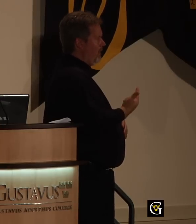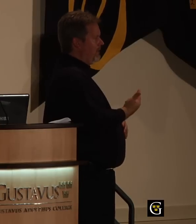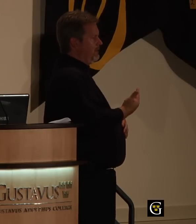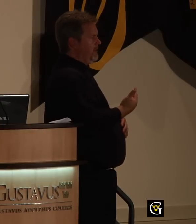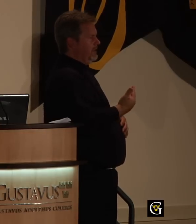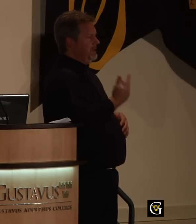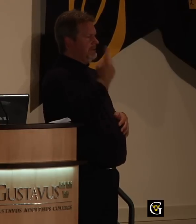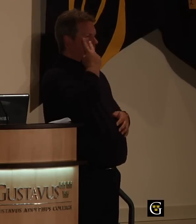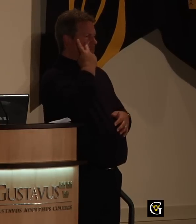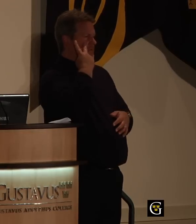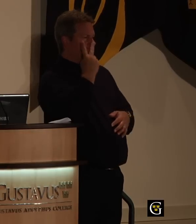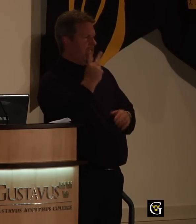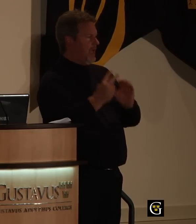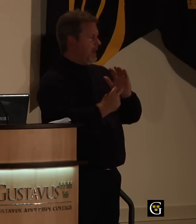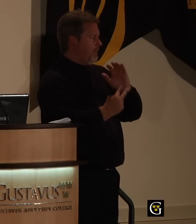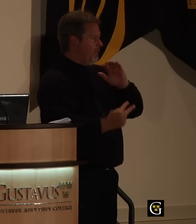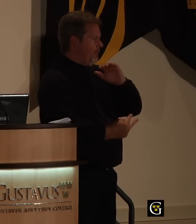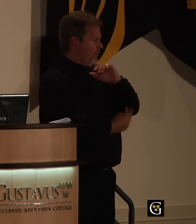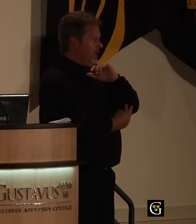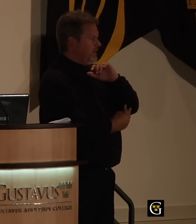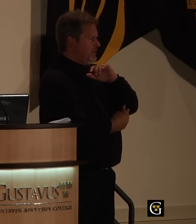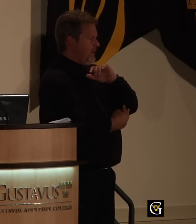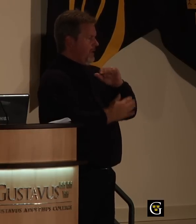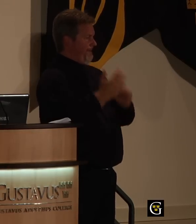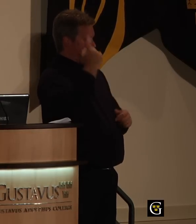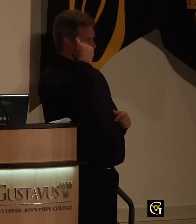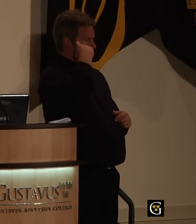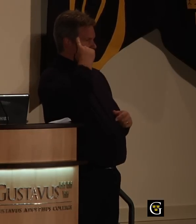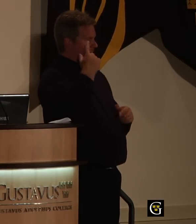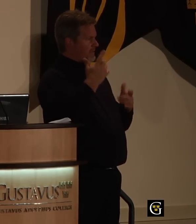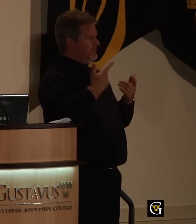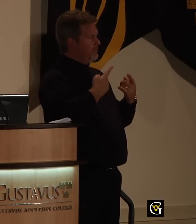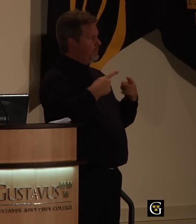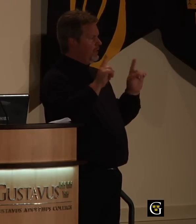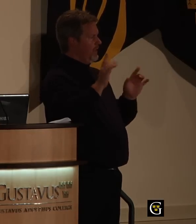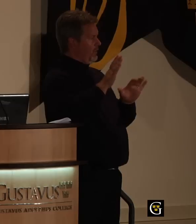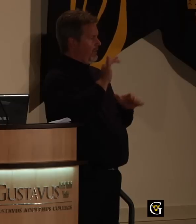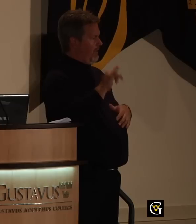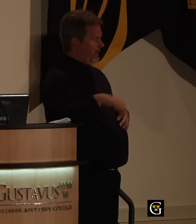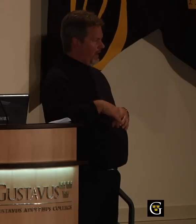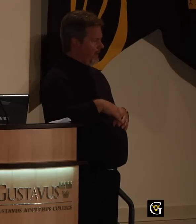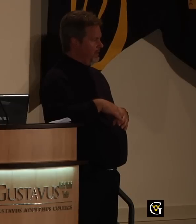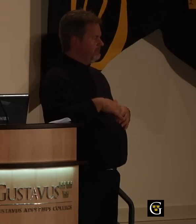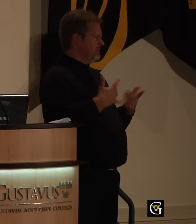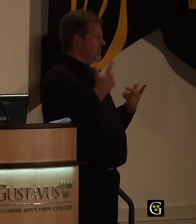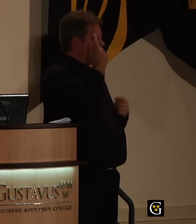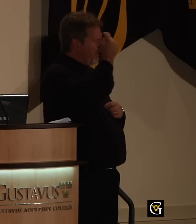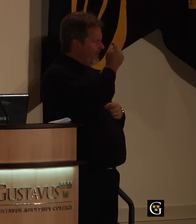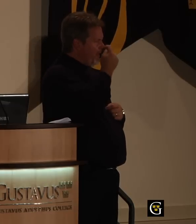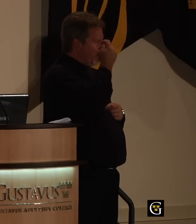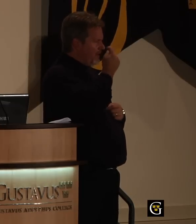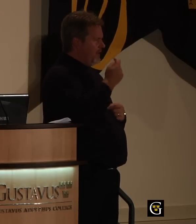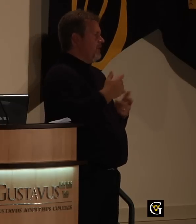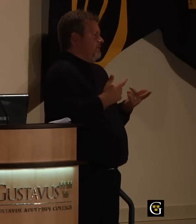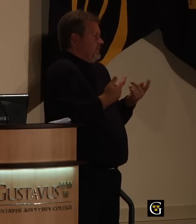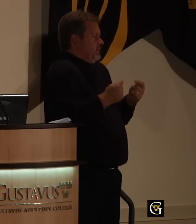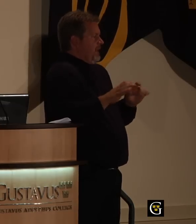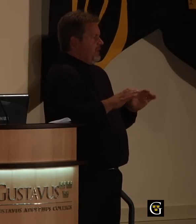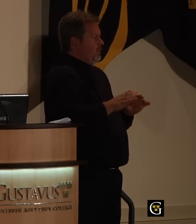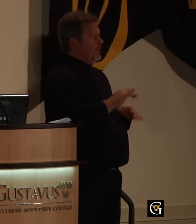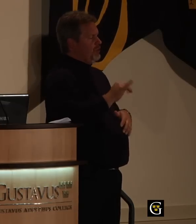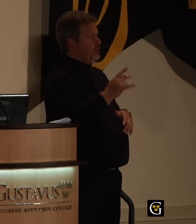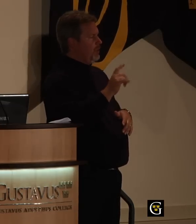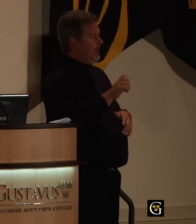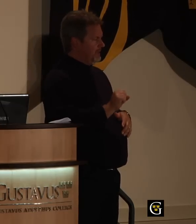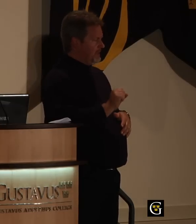bridge. In theory, this is possible. In practice, it's not. But a reminder, trying to do what Jules Verne did to get the